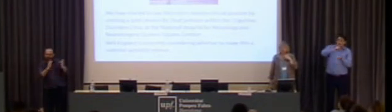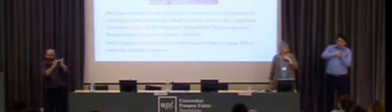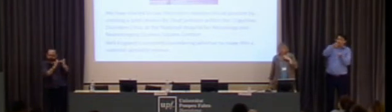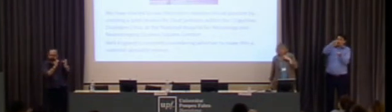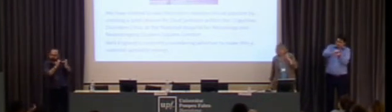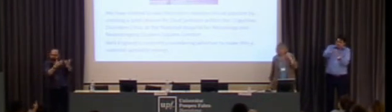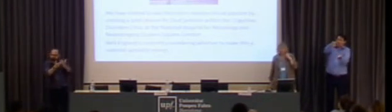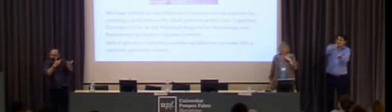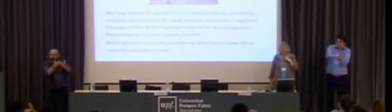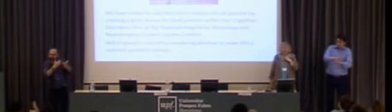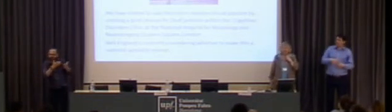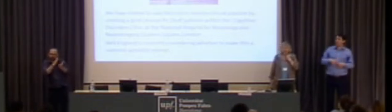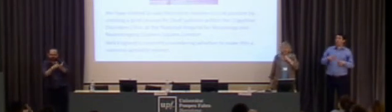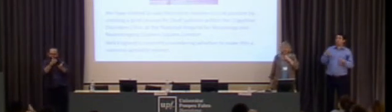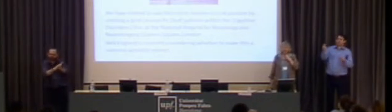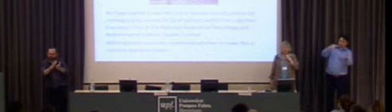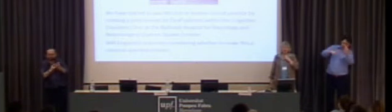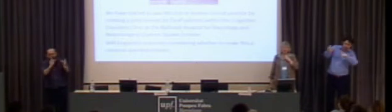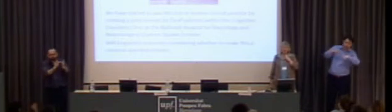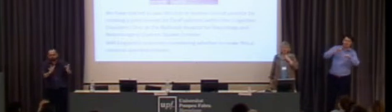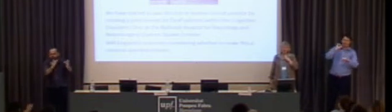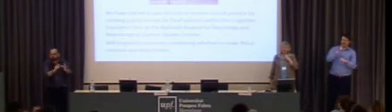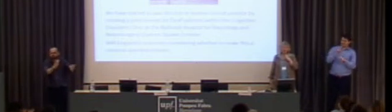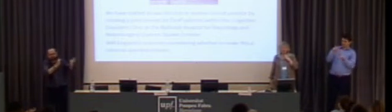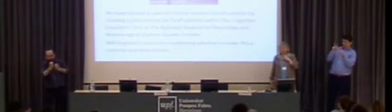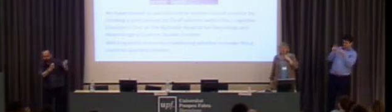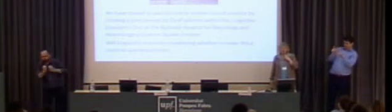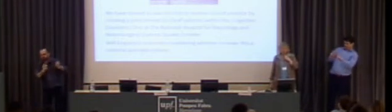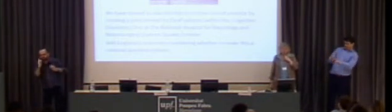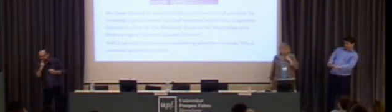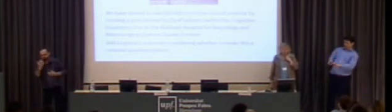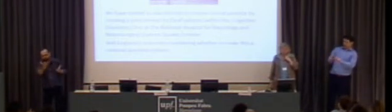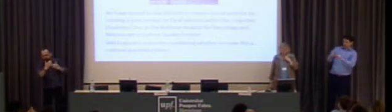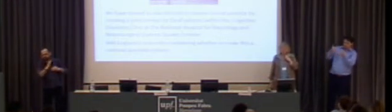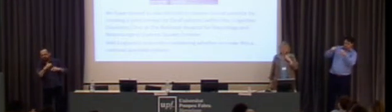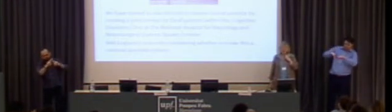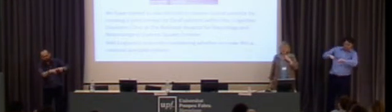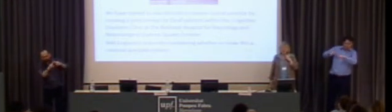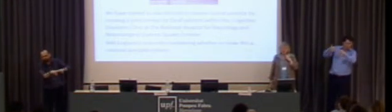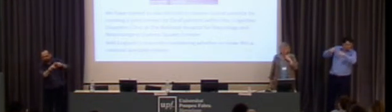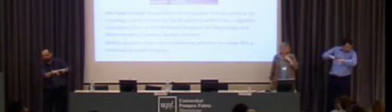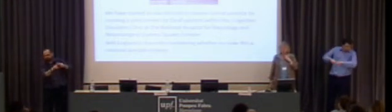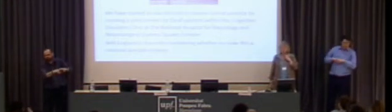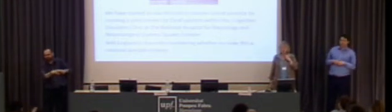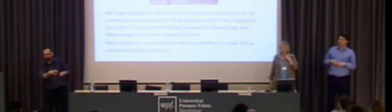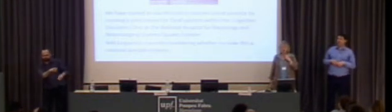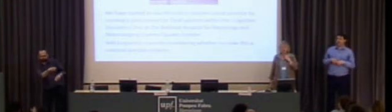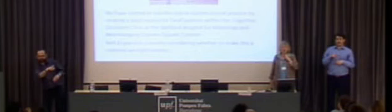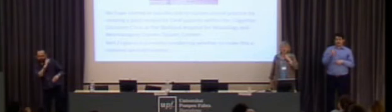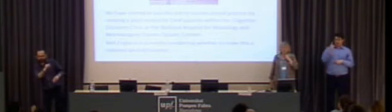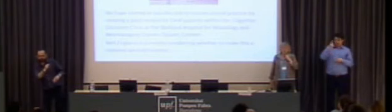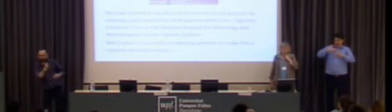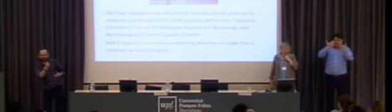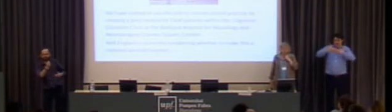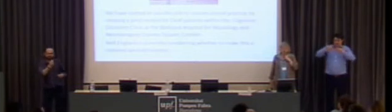And actually yesterday, the National Health Service, NHS England, met to decide whether this